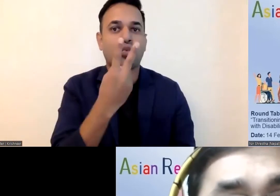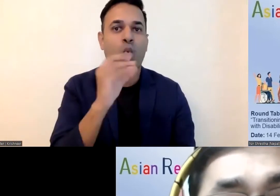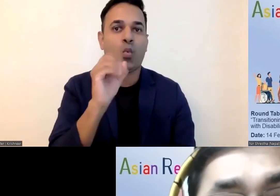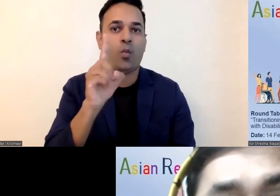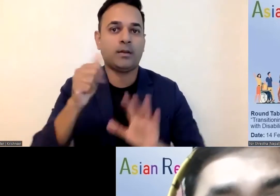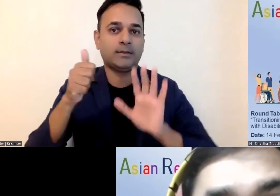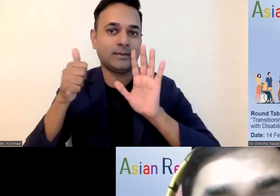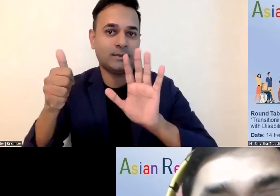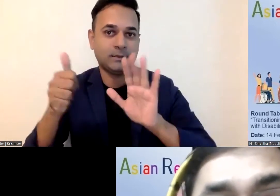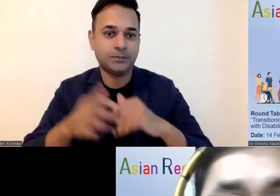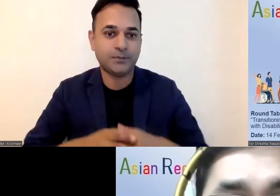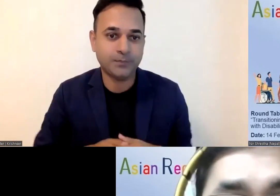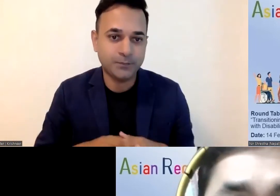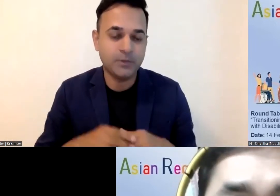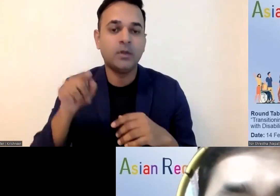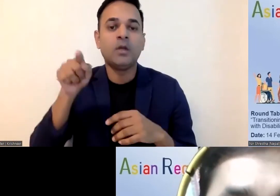accessibility, mental health,